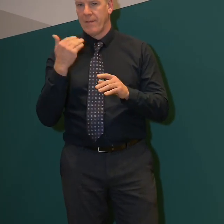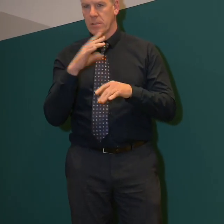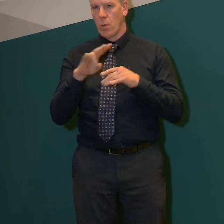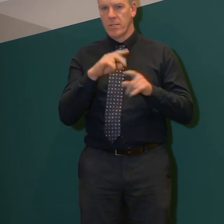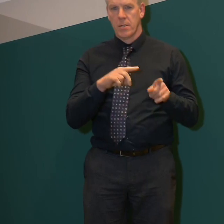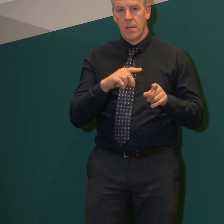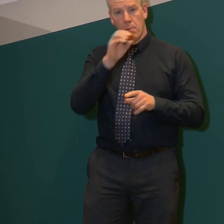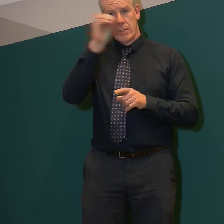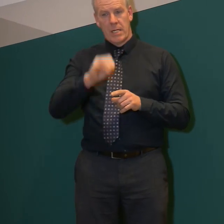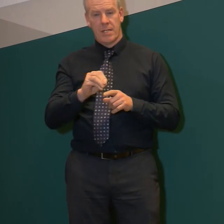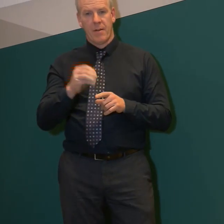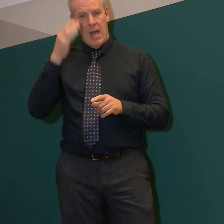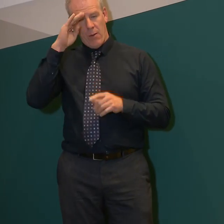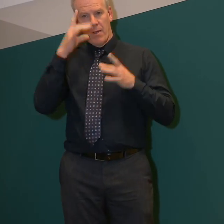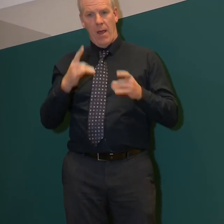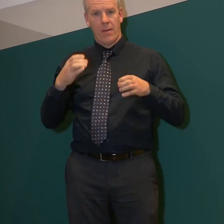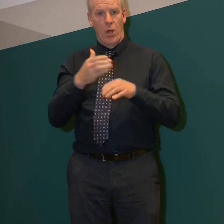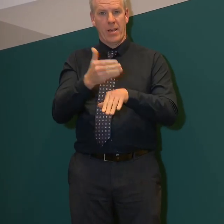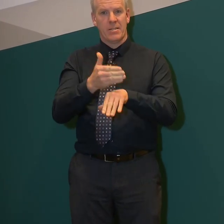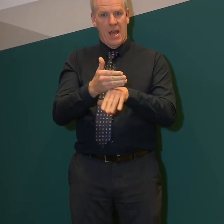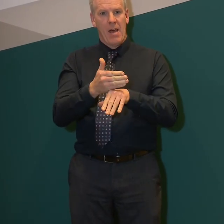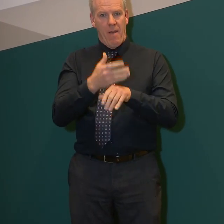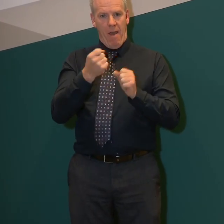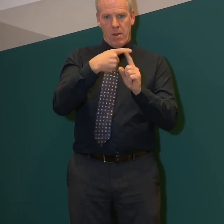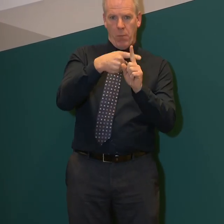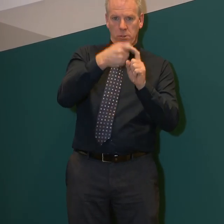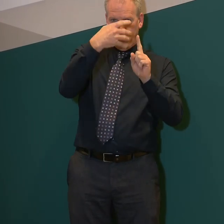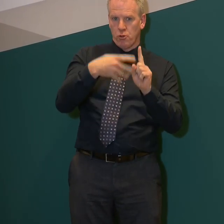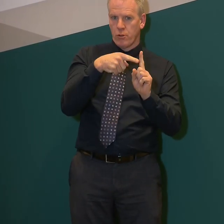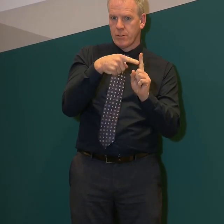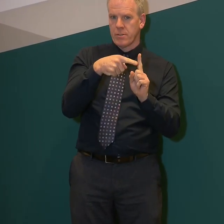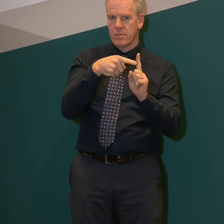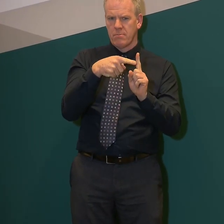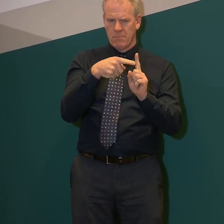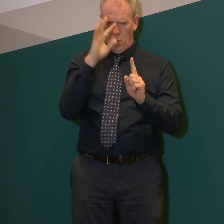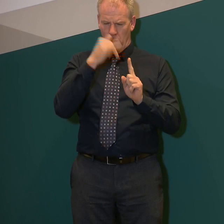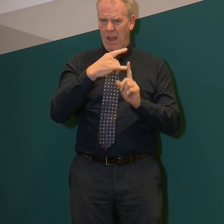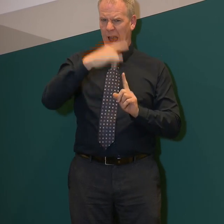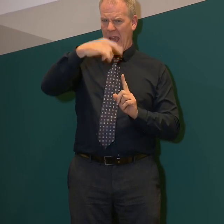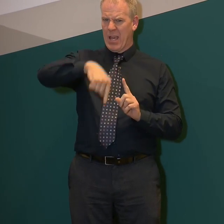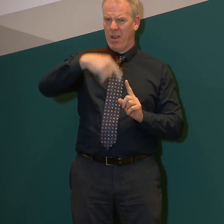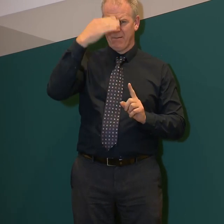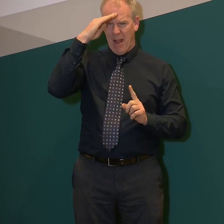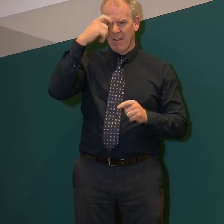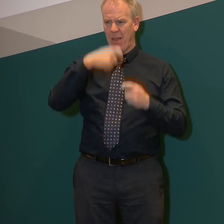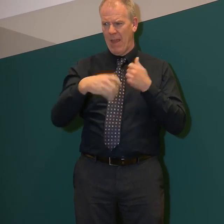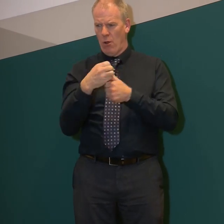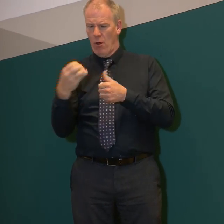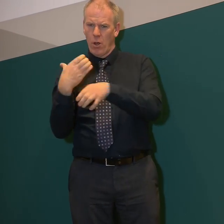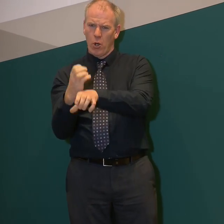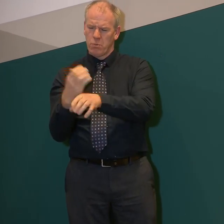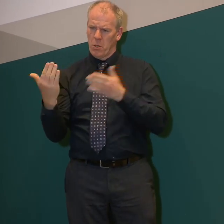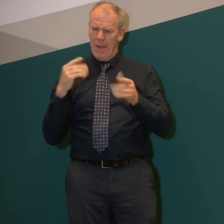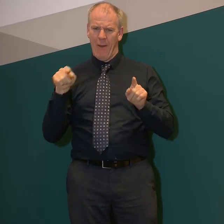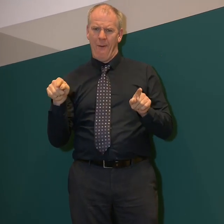workers testing positive as a proportion of the overall. It appears to be higher in Ireland, doesn't it, than other countries, at least